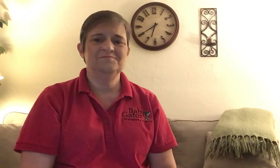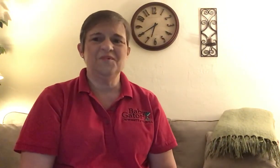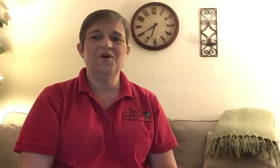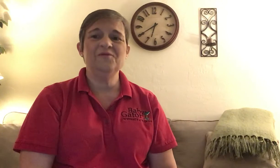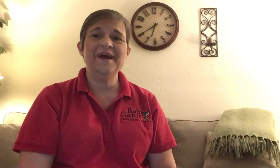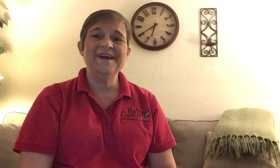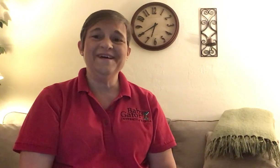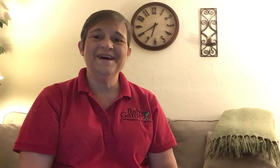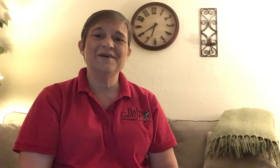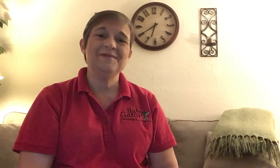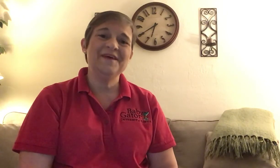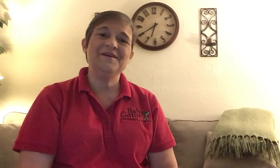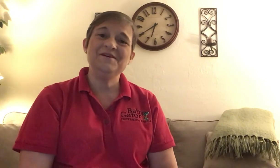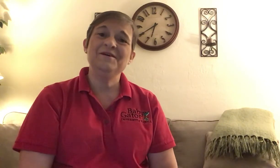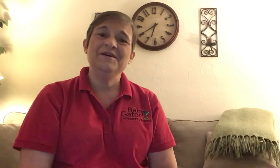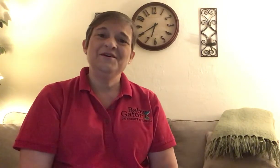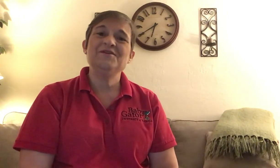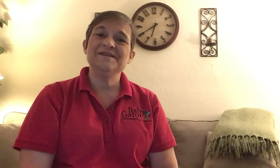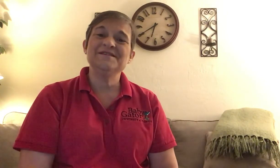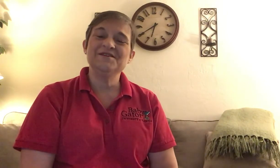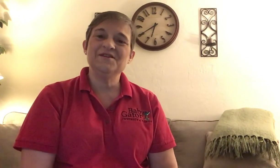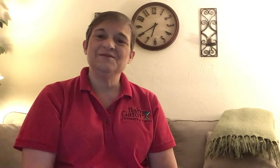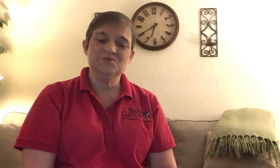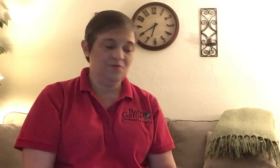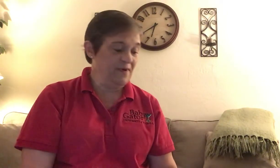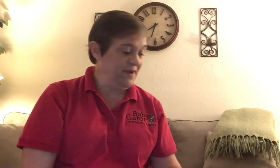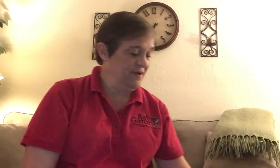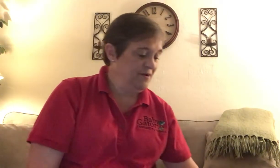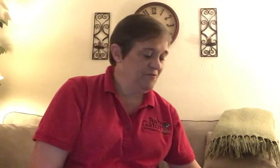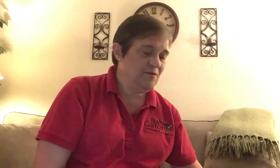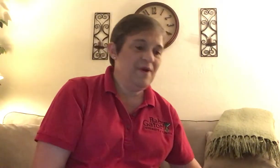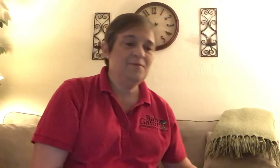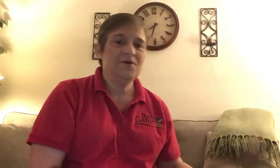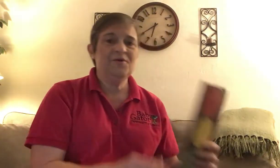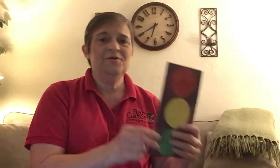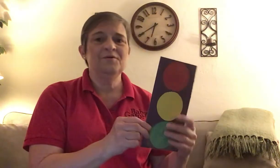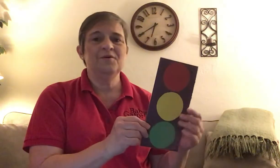All right, I'm glad that you listened to those with me. Remember,